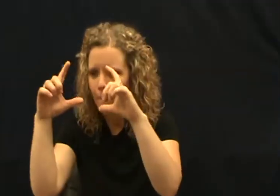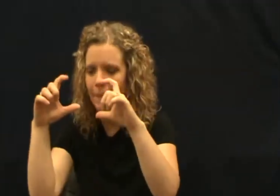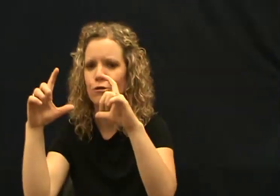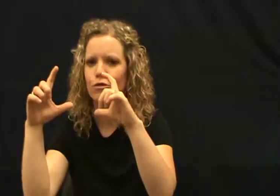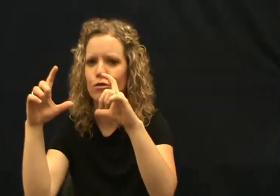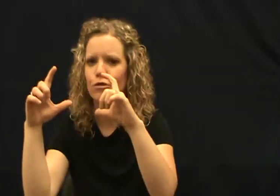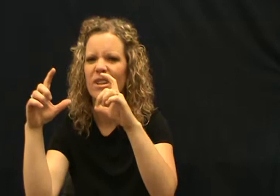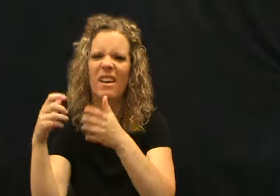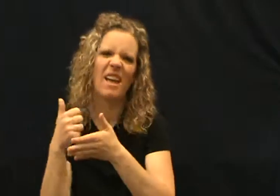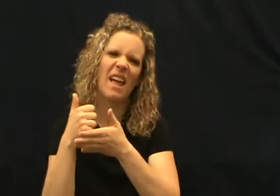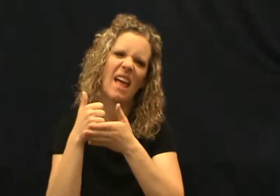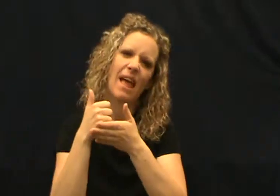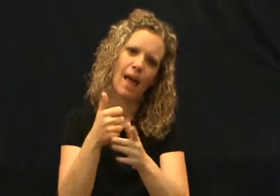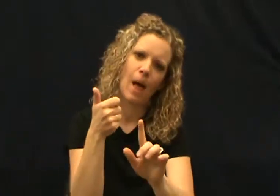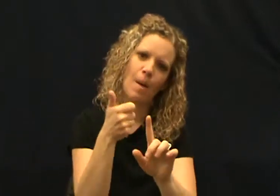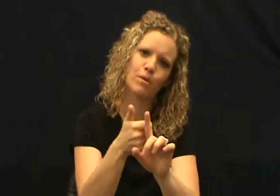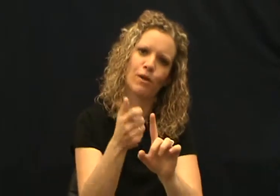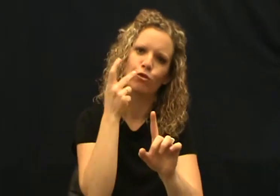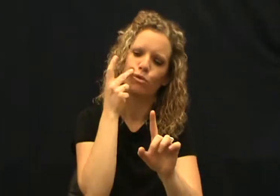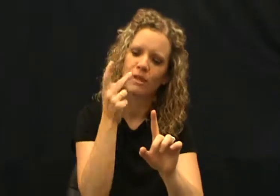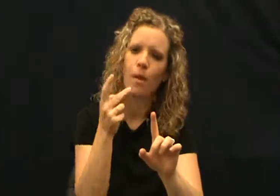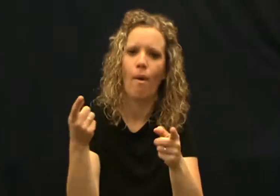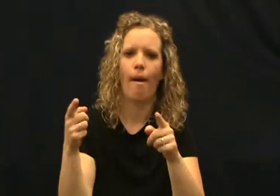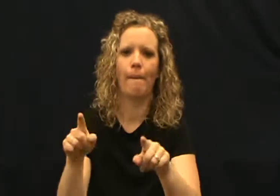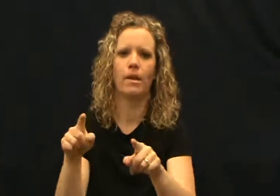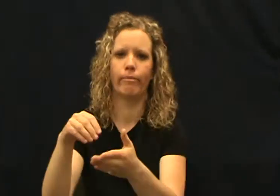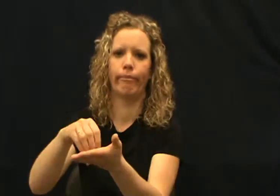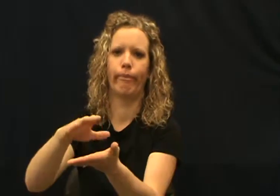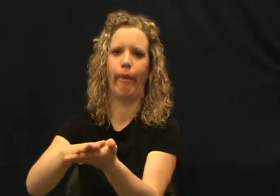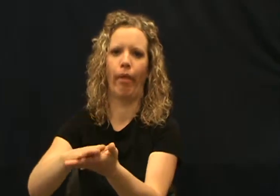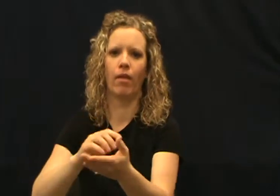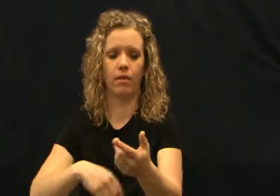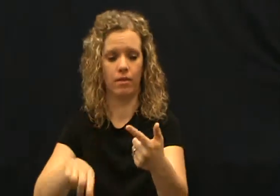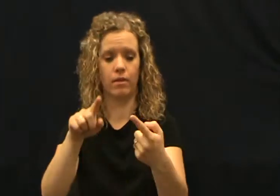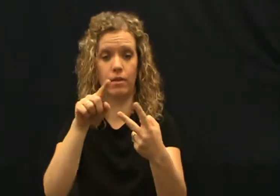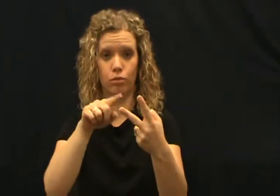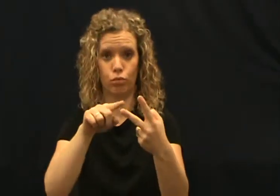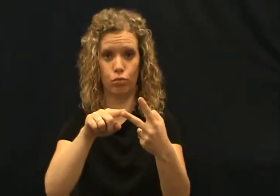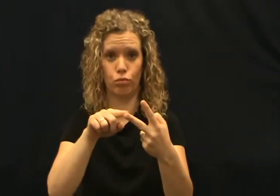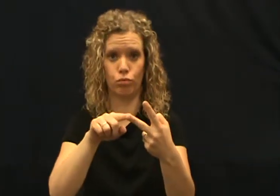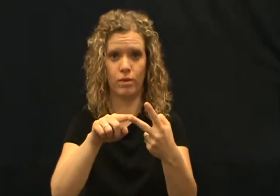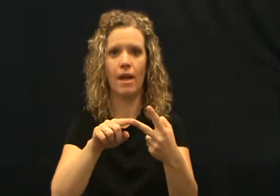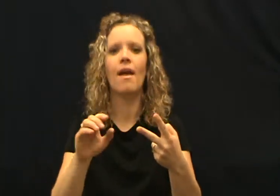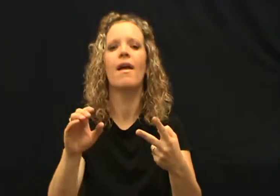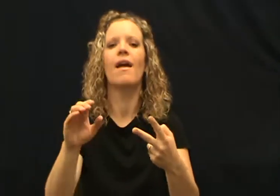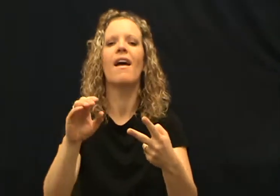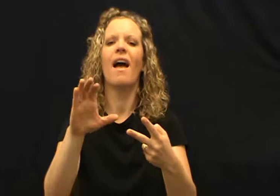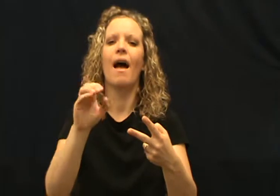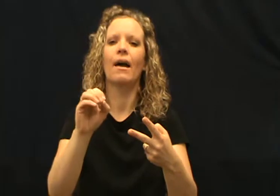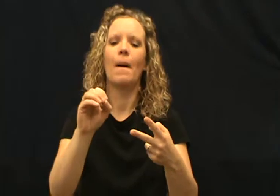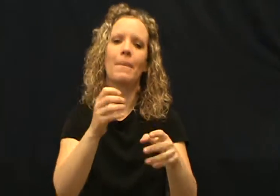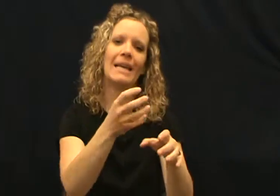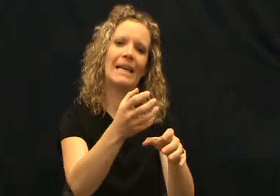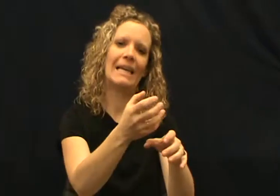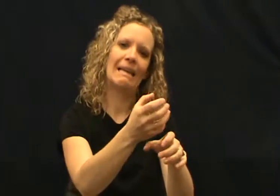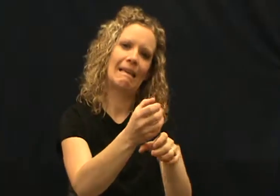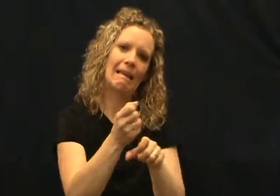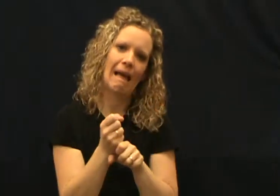see what that activity was. Number two, the company always receives something and gives something. There was always at